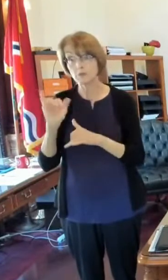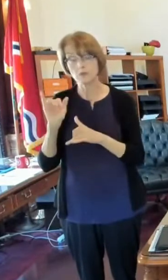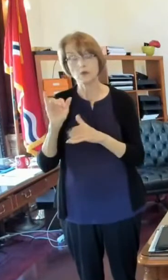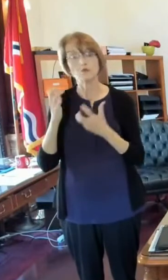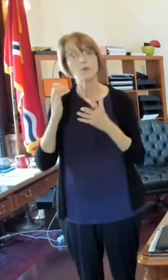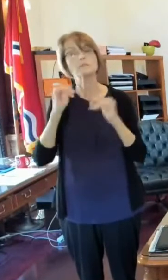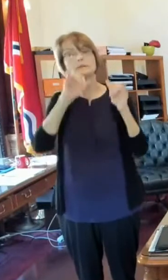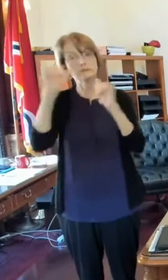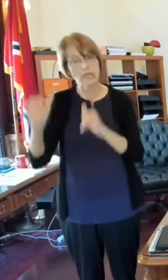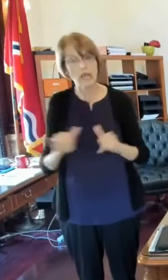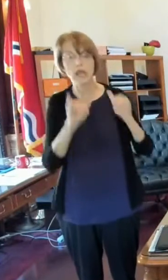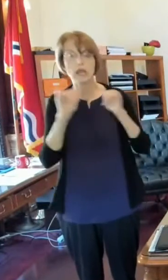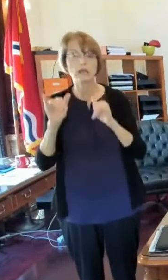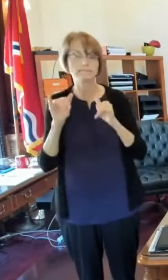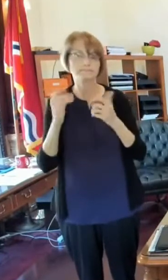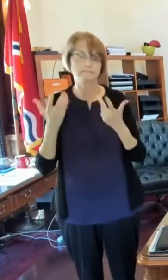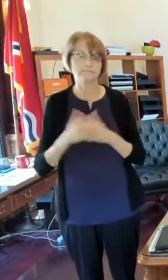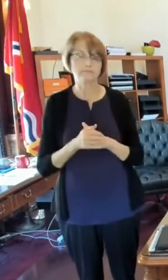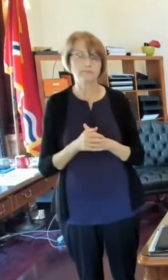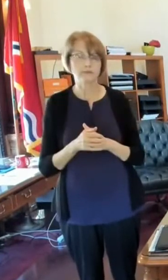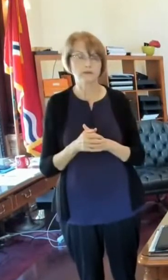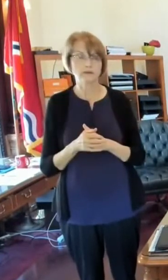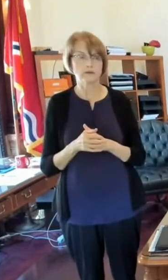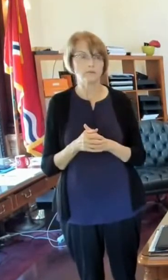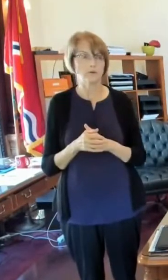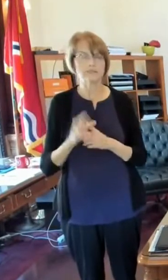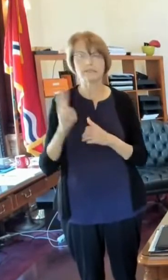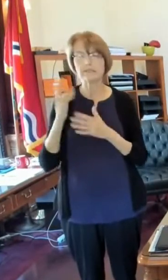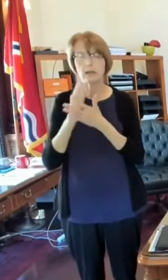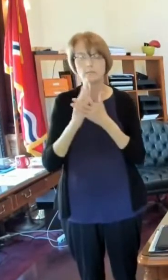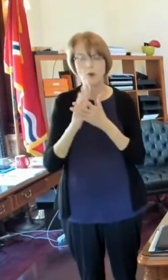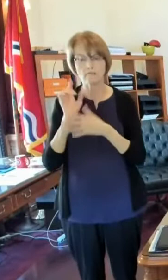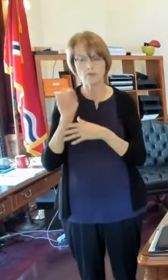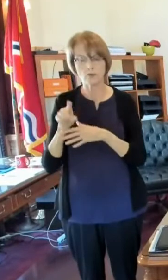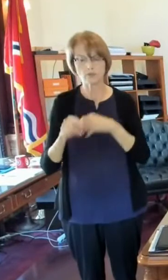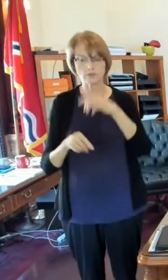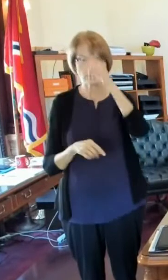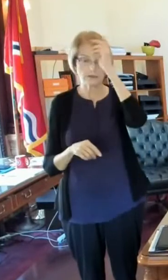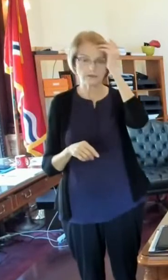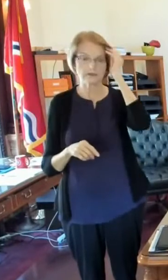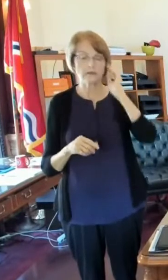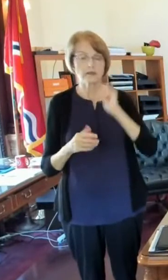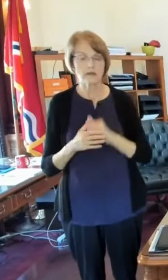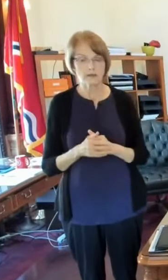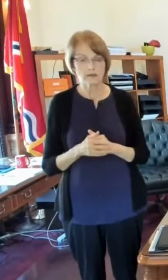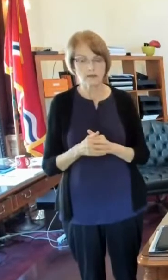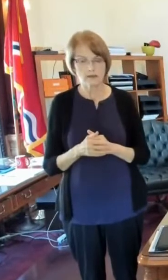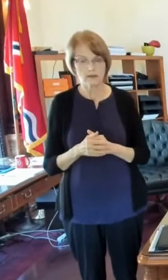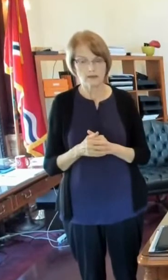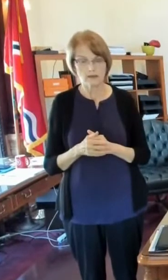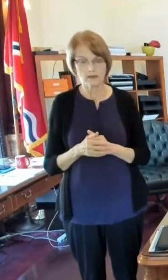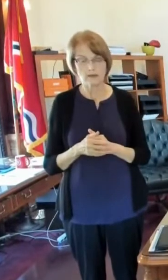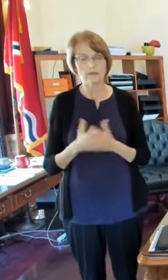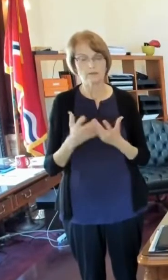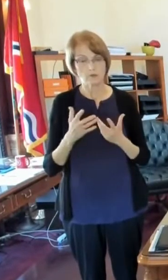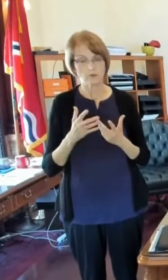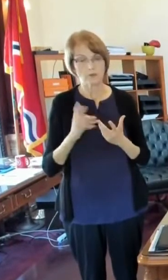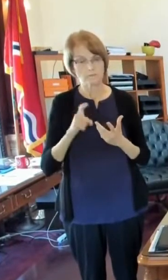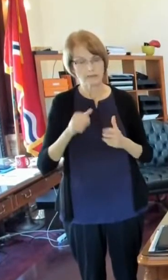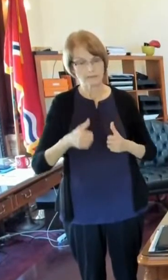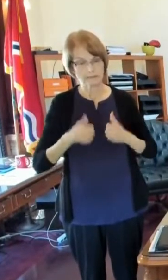here. There was a second part to that question. What was it? Oh, Tim's question was about Residency.